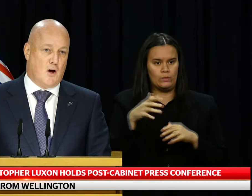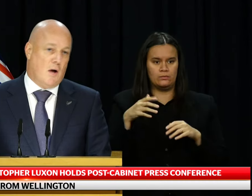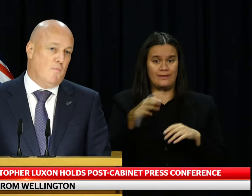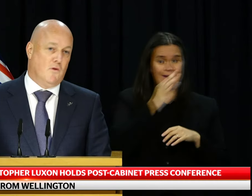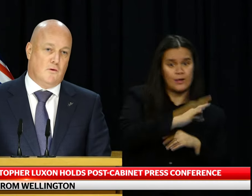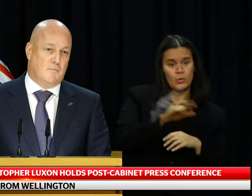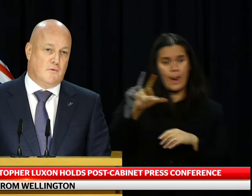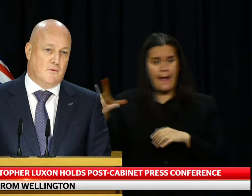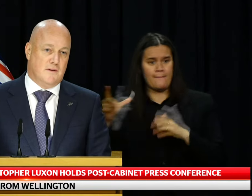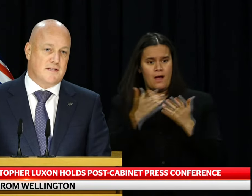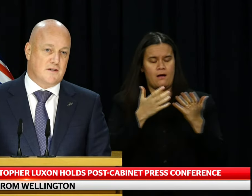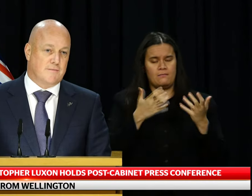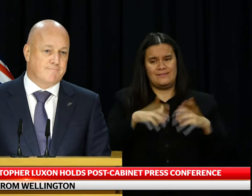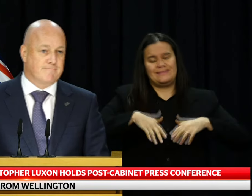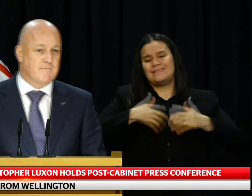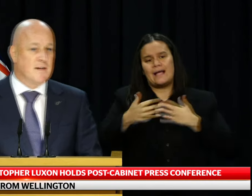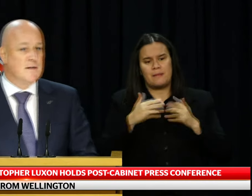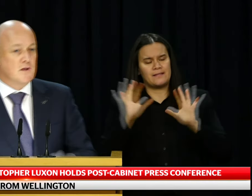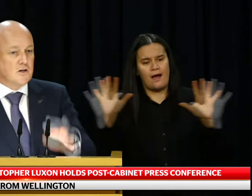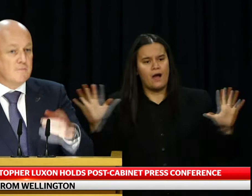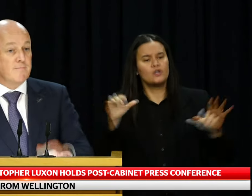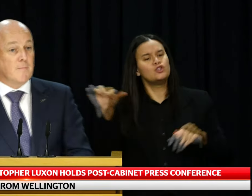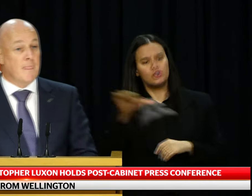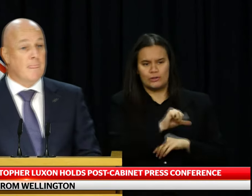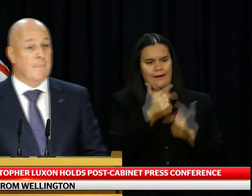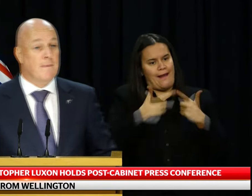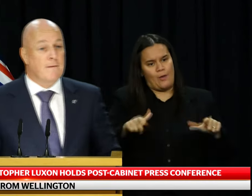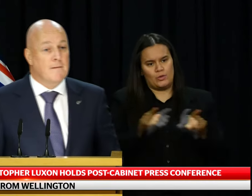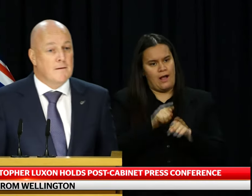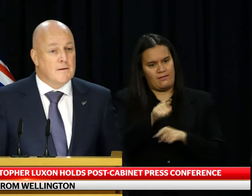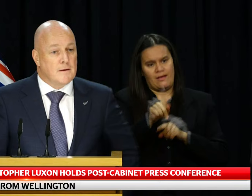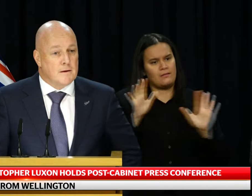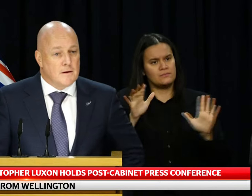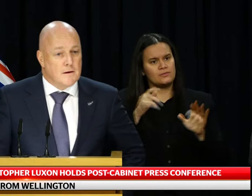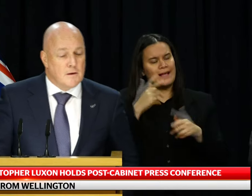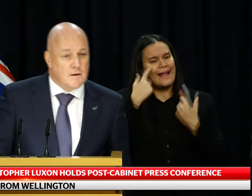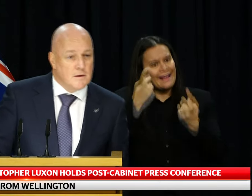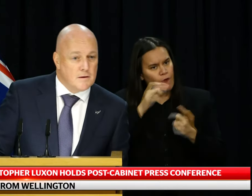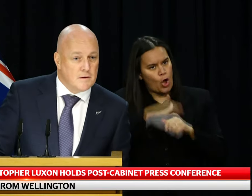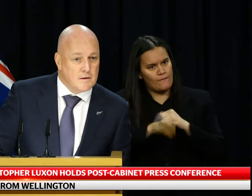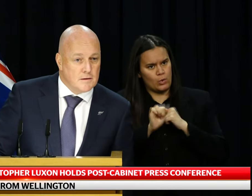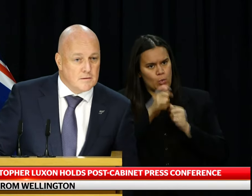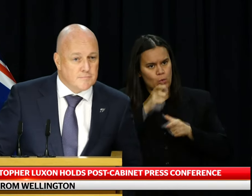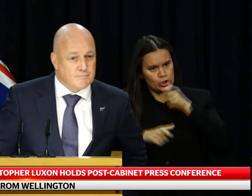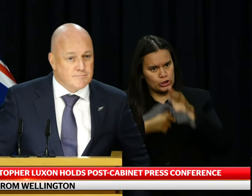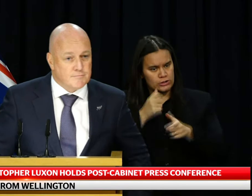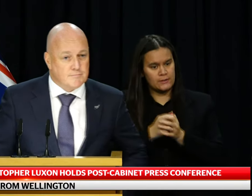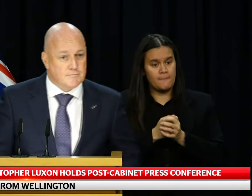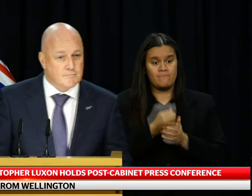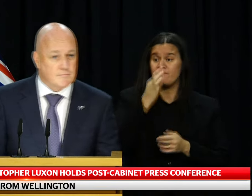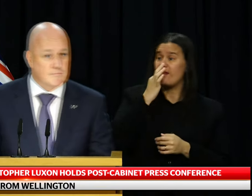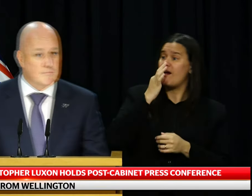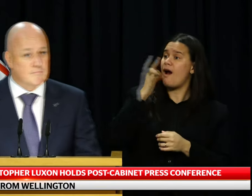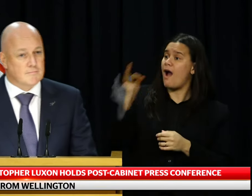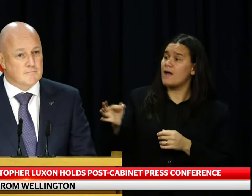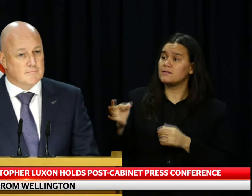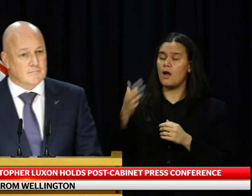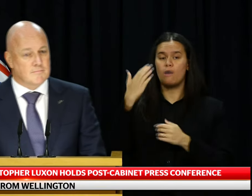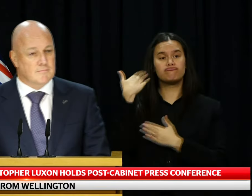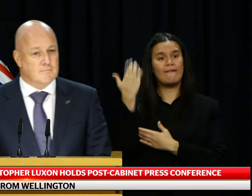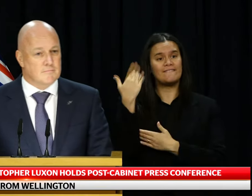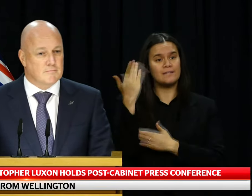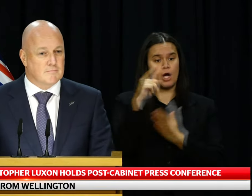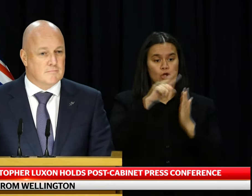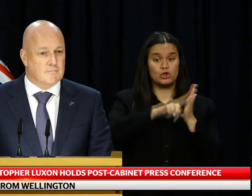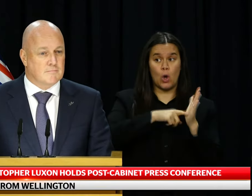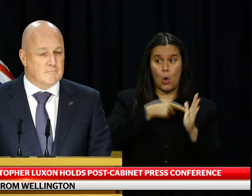actually helpful or necessary. In relation to that, Prime Minister, have you or are you reviewing Professor Joanna Kidman's